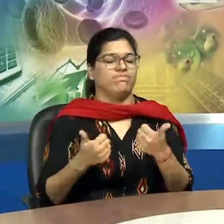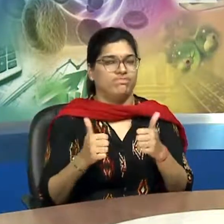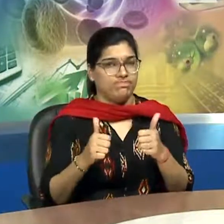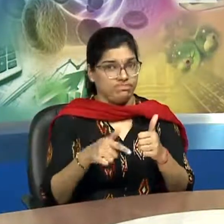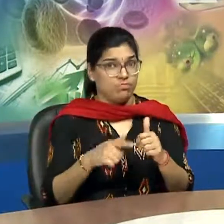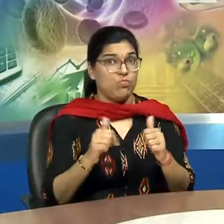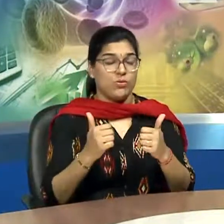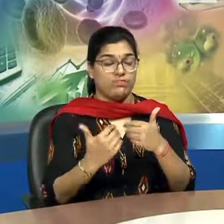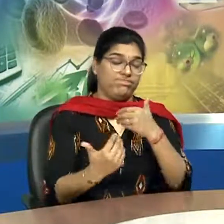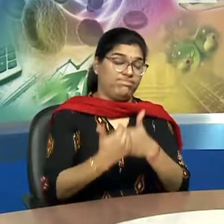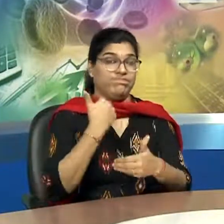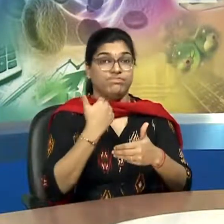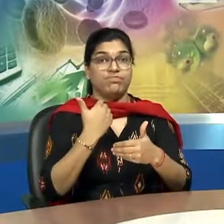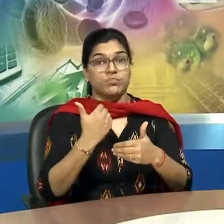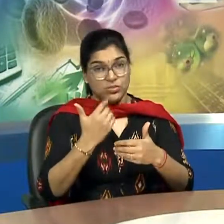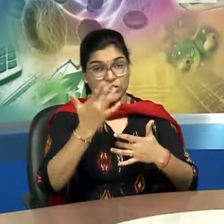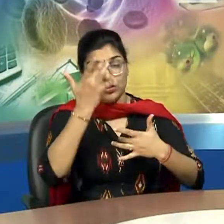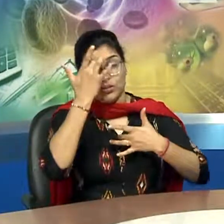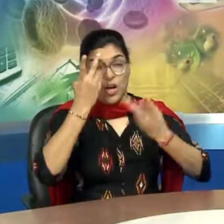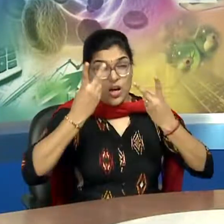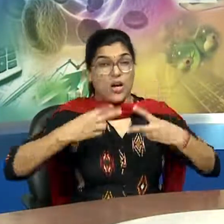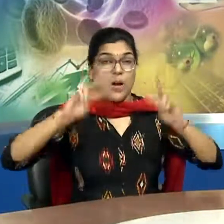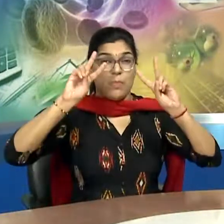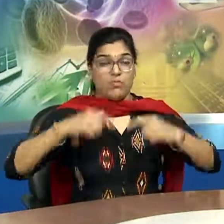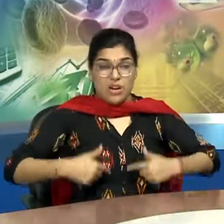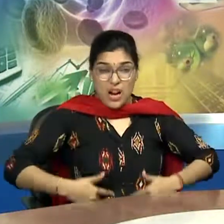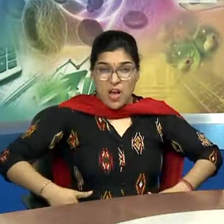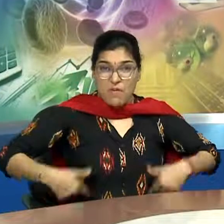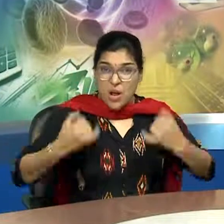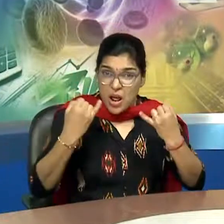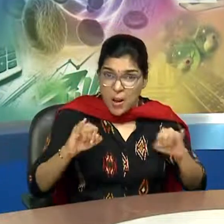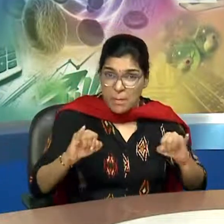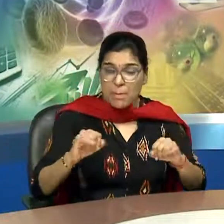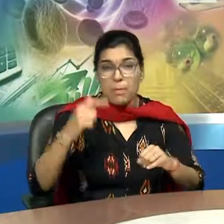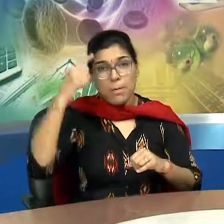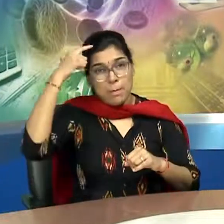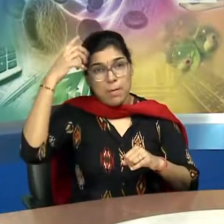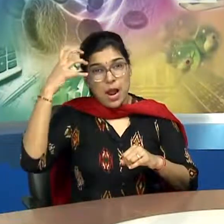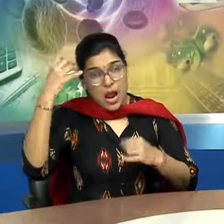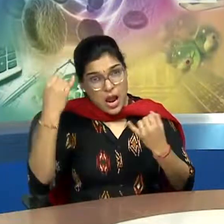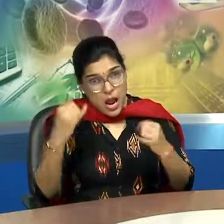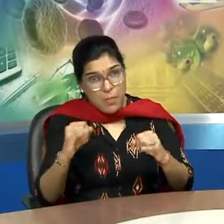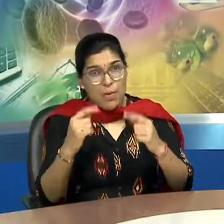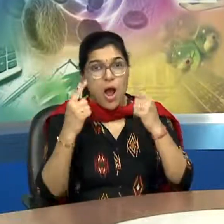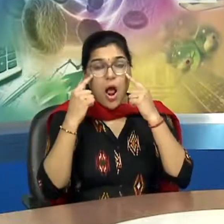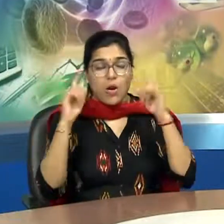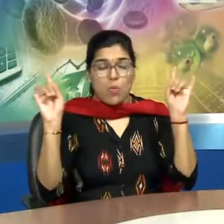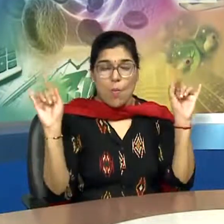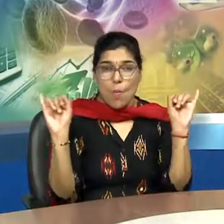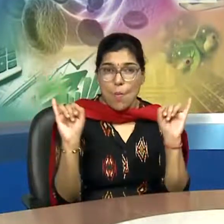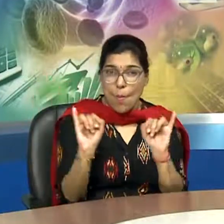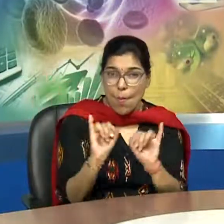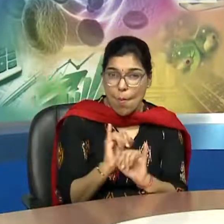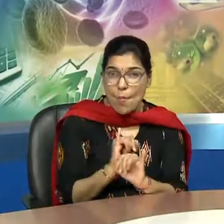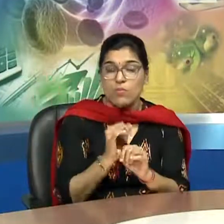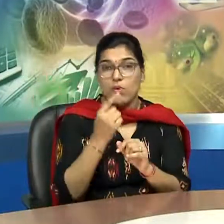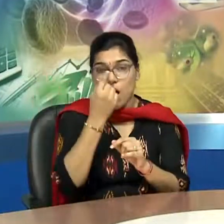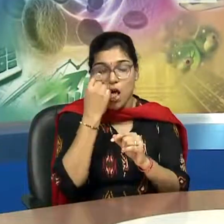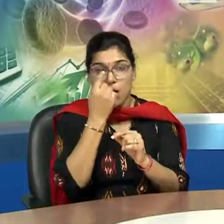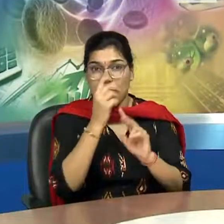addiction. It is a harmful addiction. It can destroy your body, it can make you